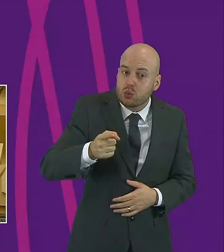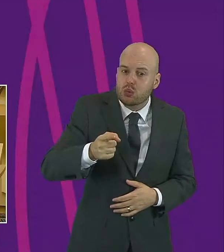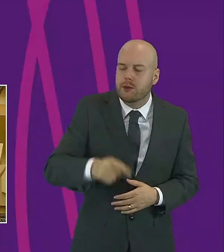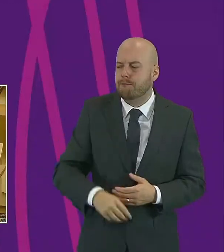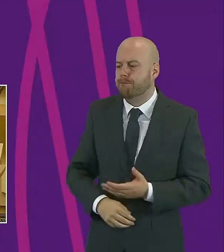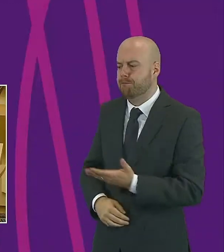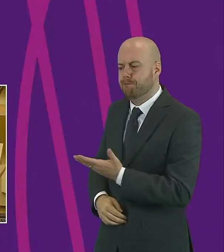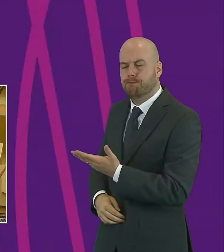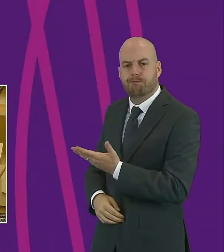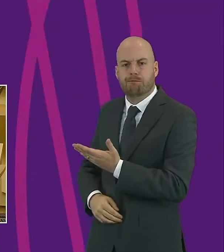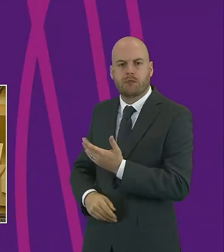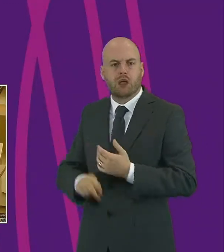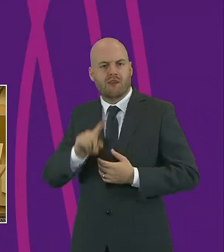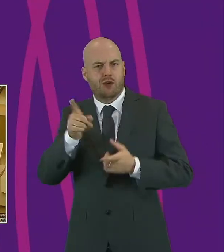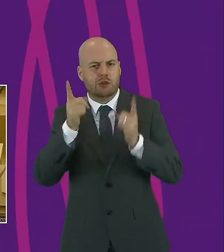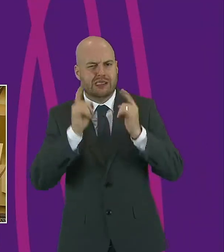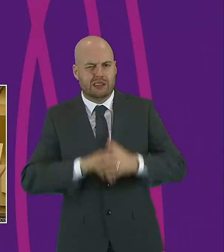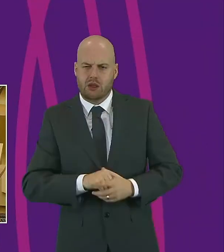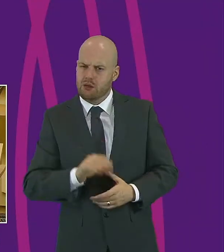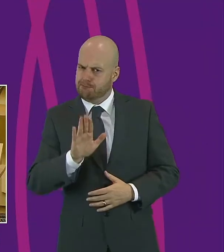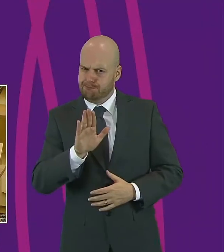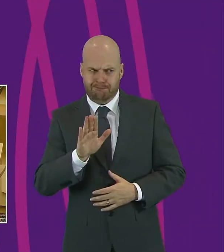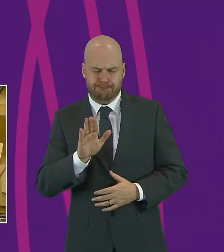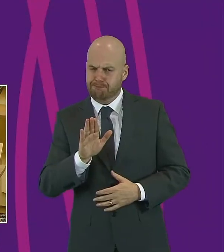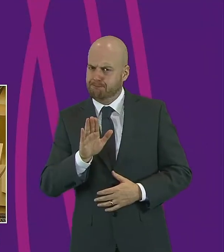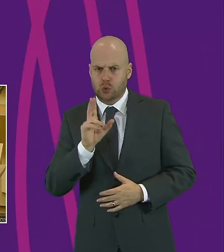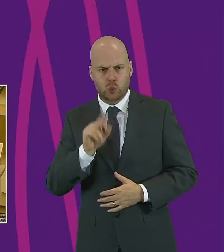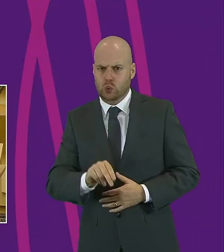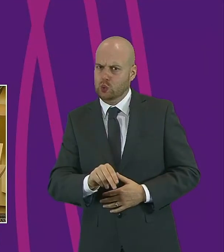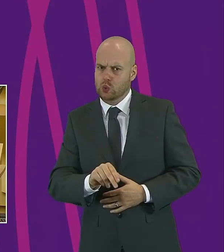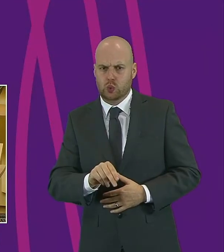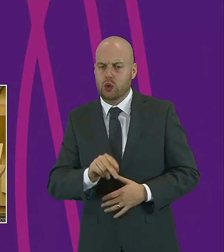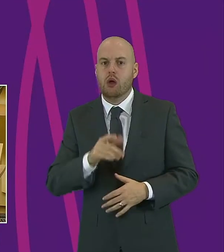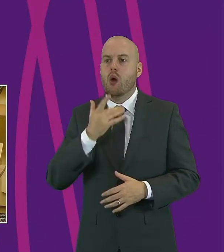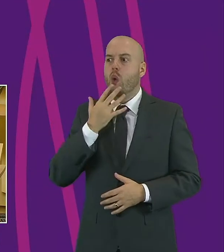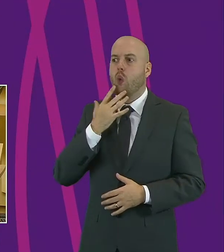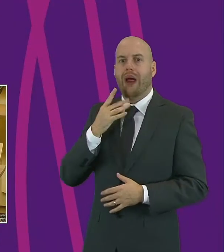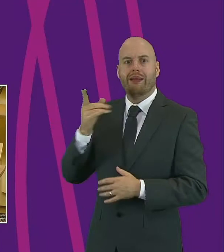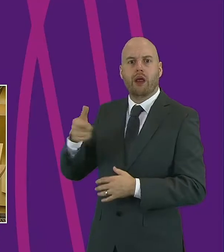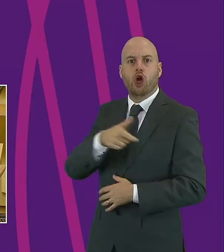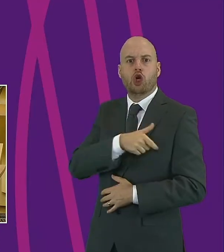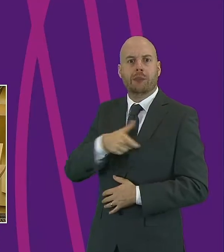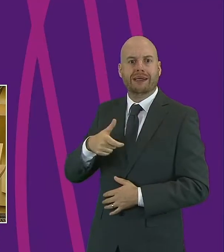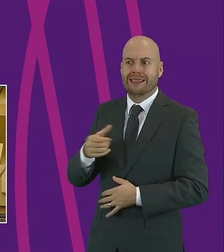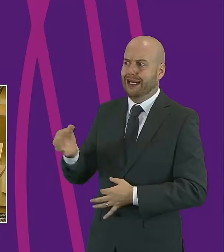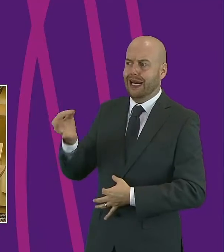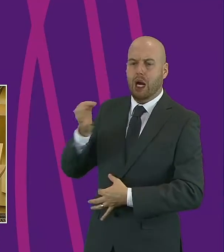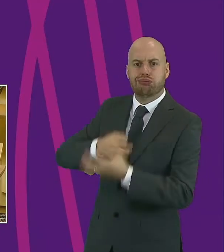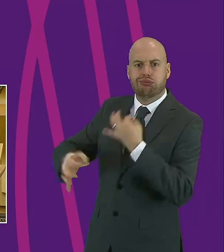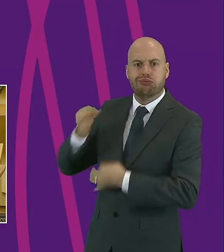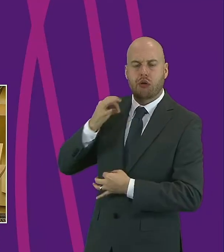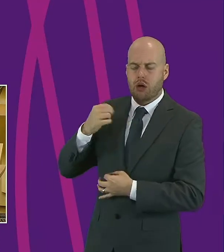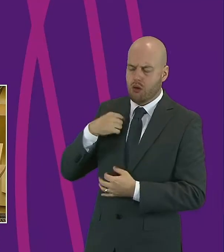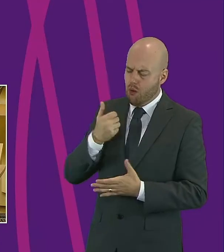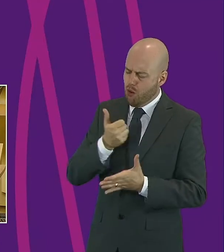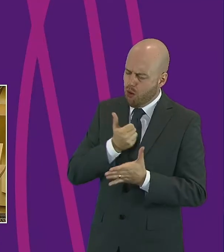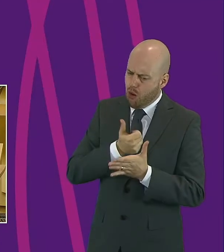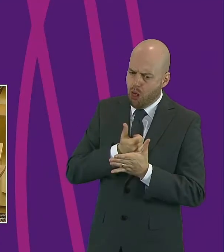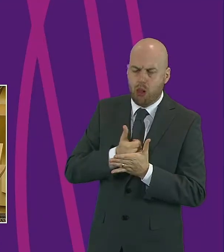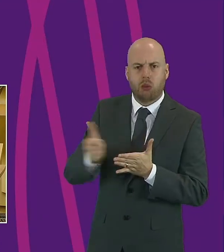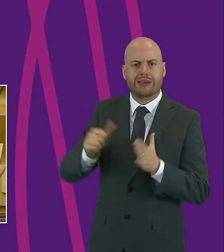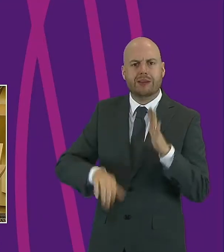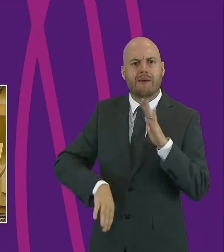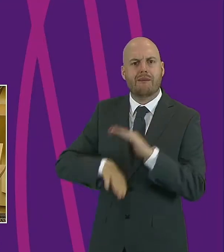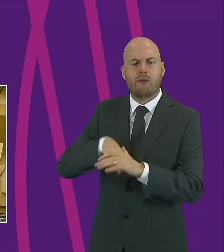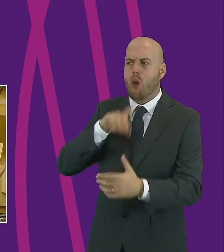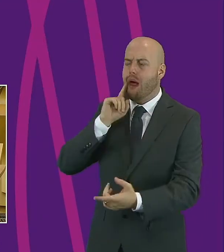all questions that are put to me by the committee when the committee asks me to do so, unless, of course, they are asking me questions that my